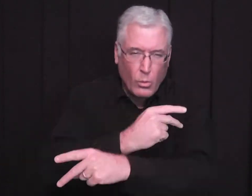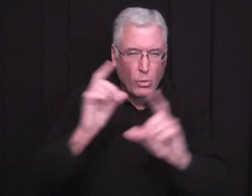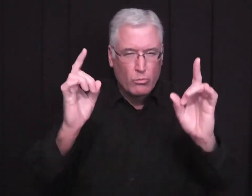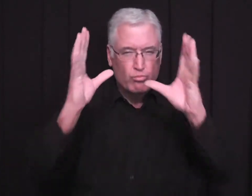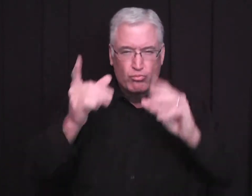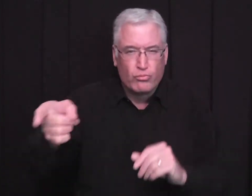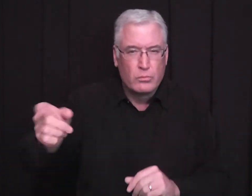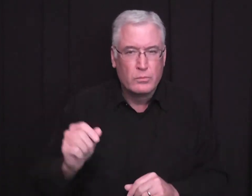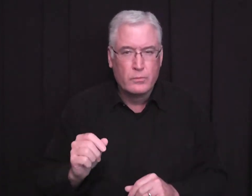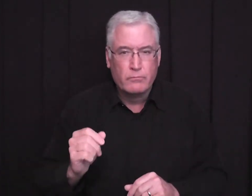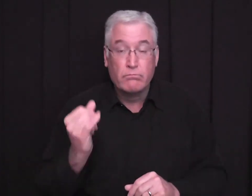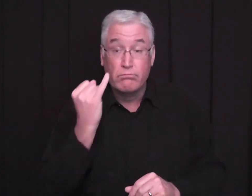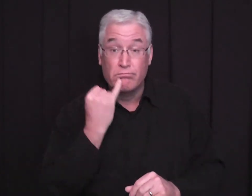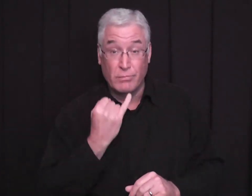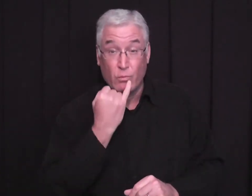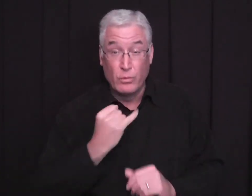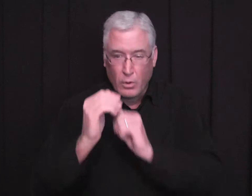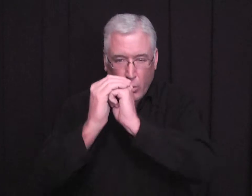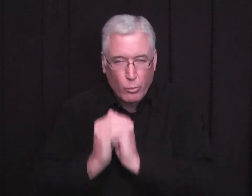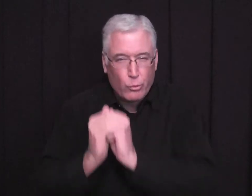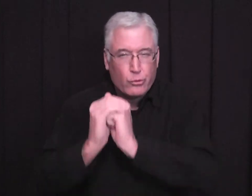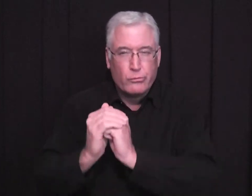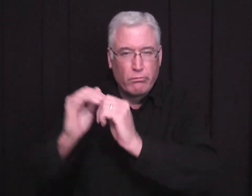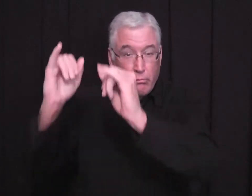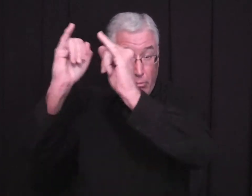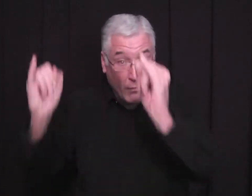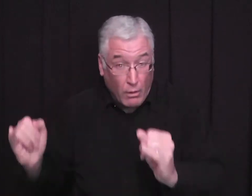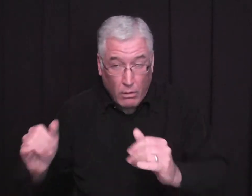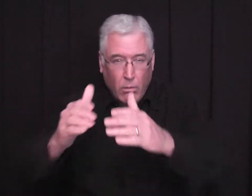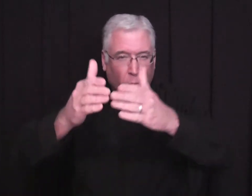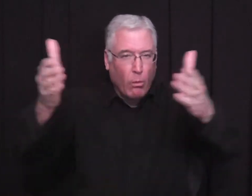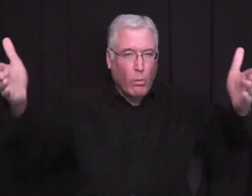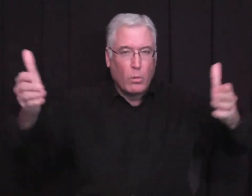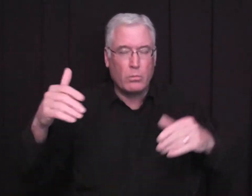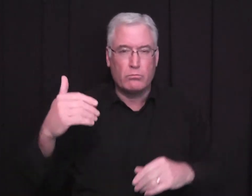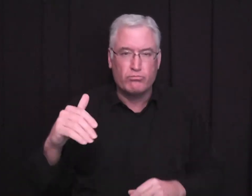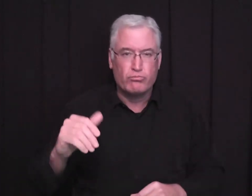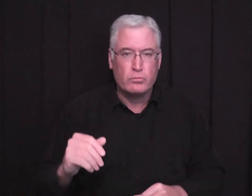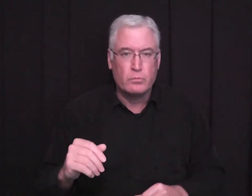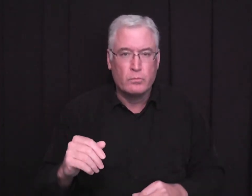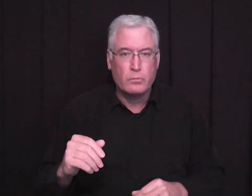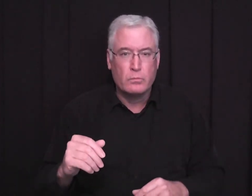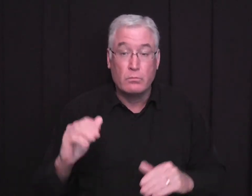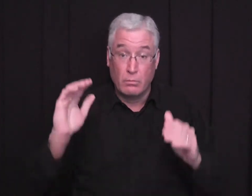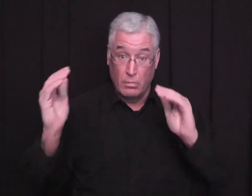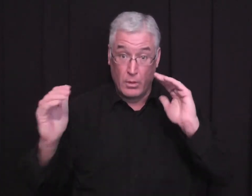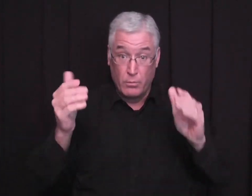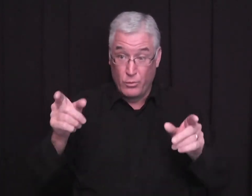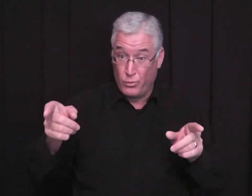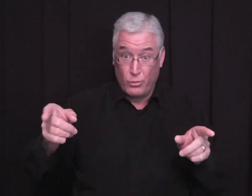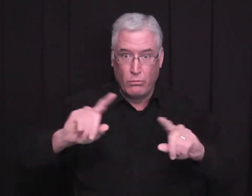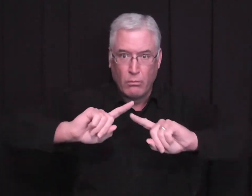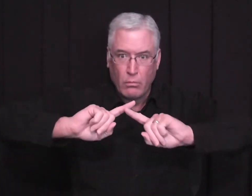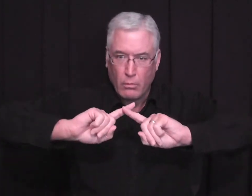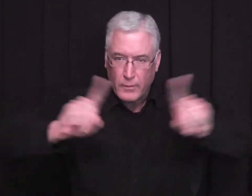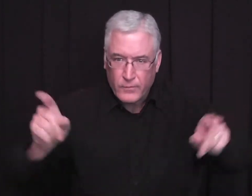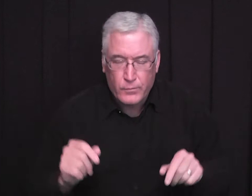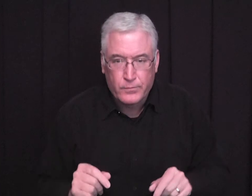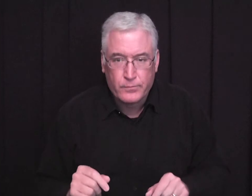Canaan to the time of Hosea's time, it was much worse. They were worshiping idols widely. It